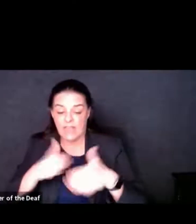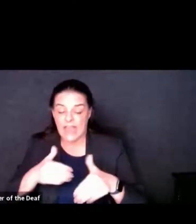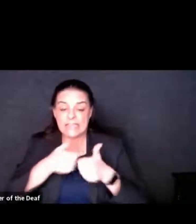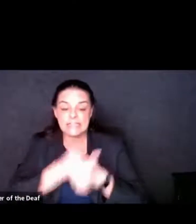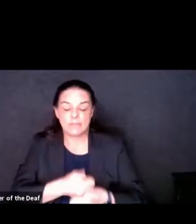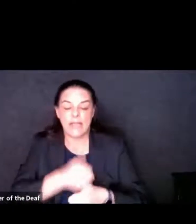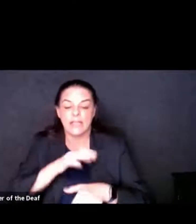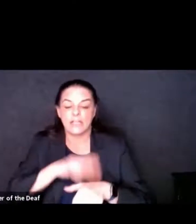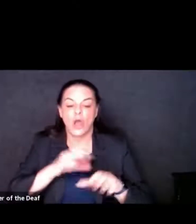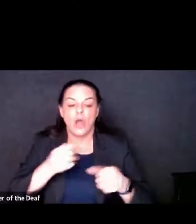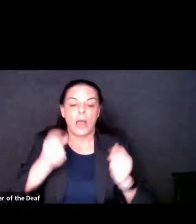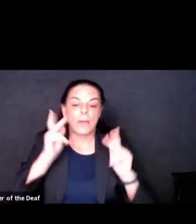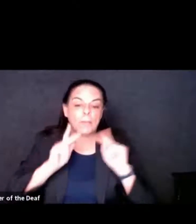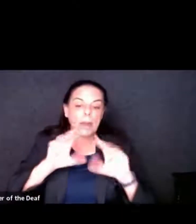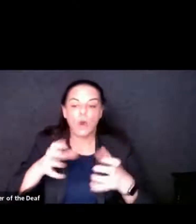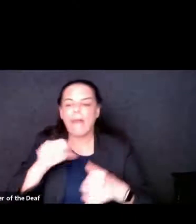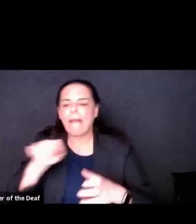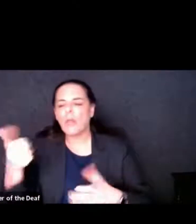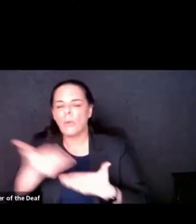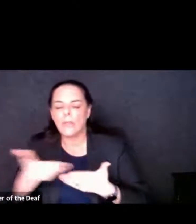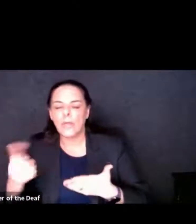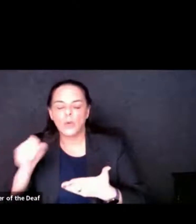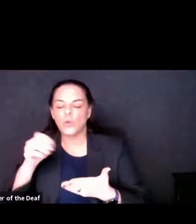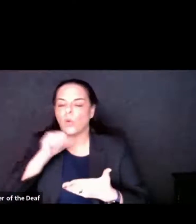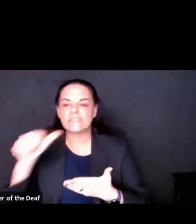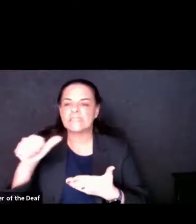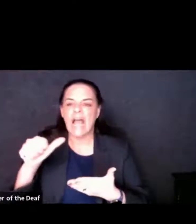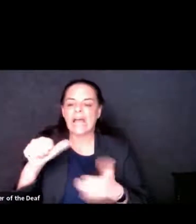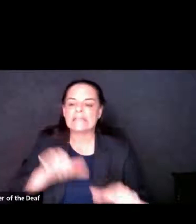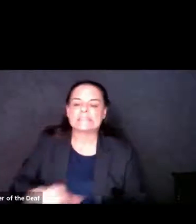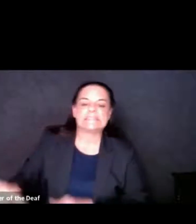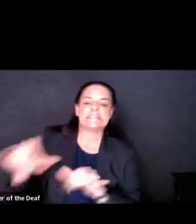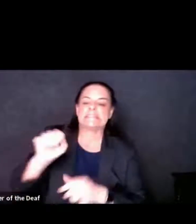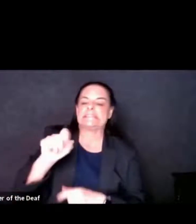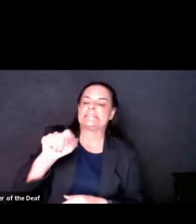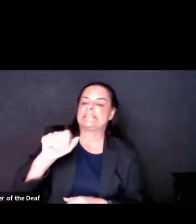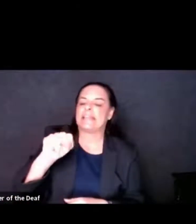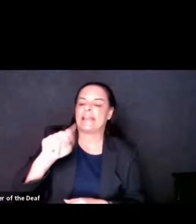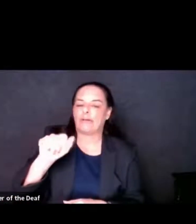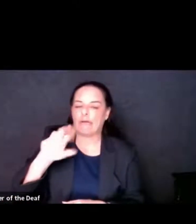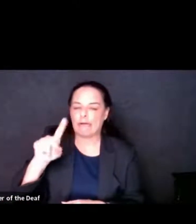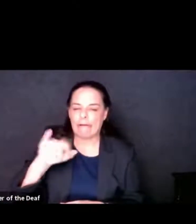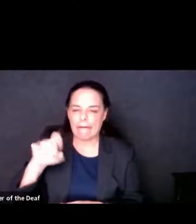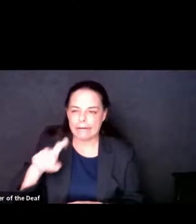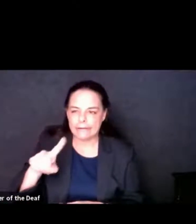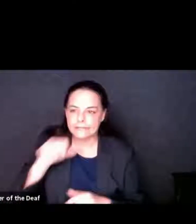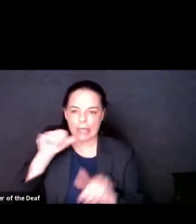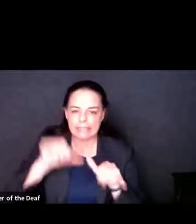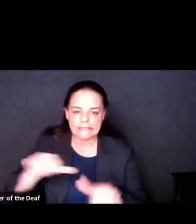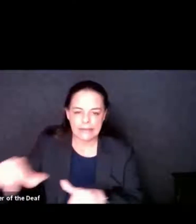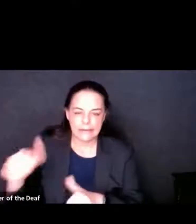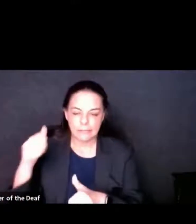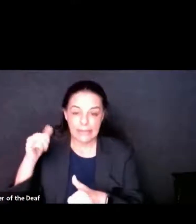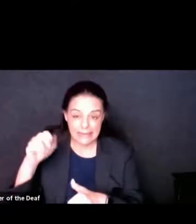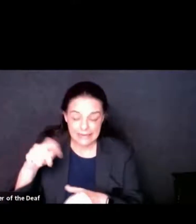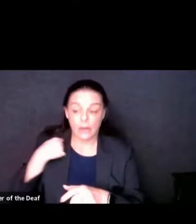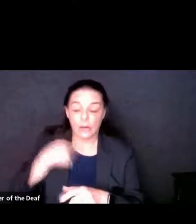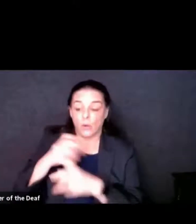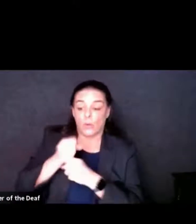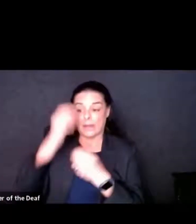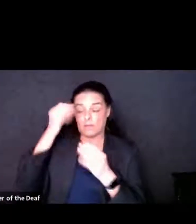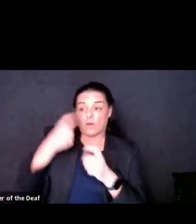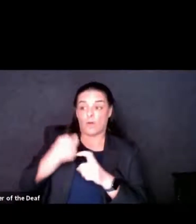and some other factors. So it is not standardized yet. And we get information from the state about the total number